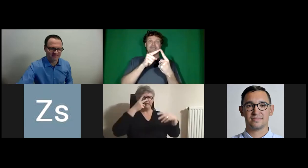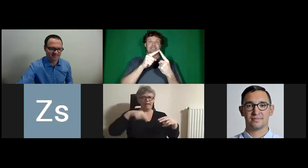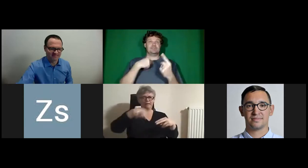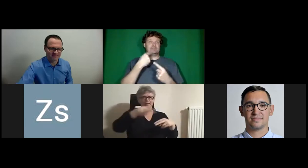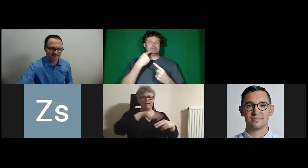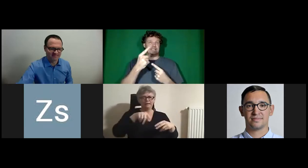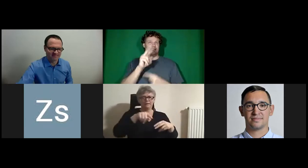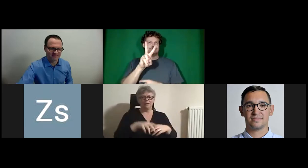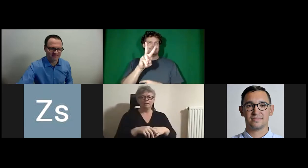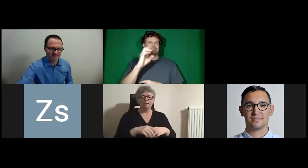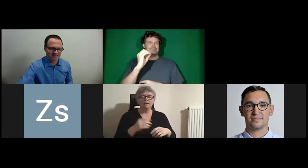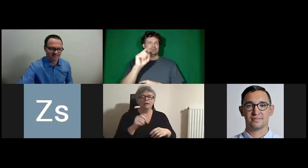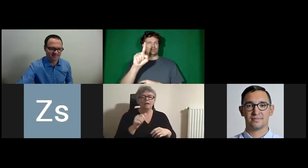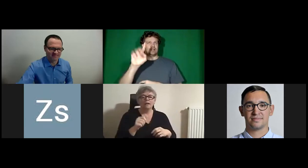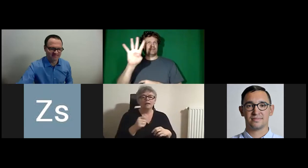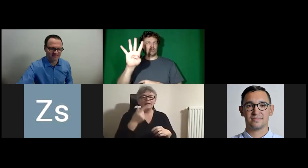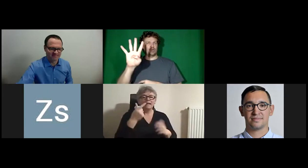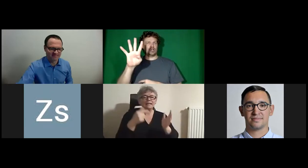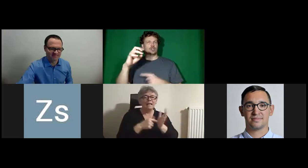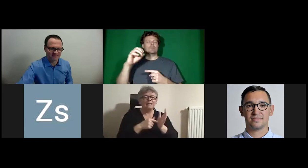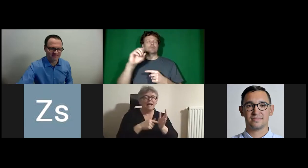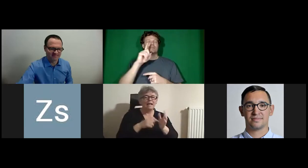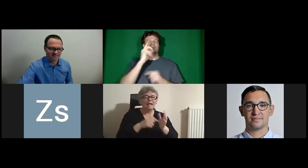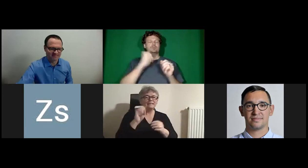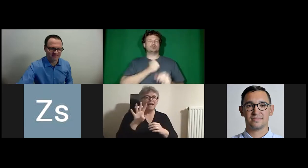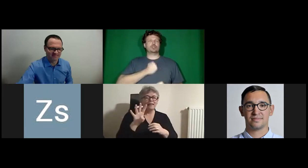I was, yeah, world renowned.